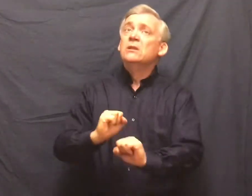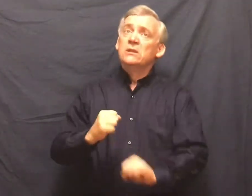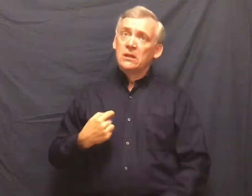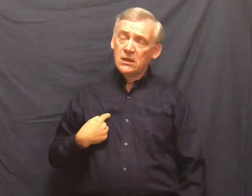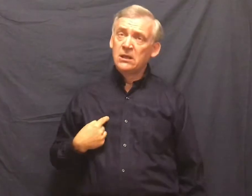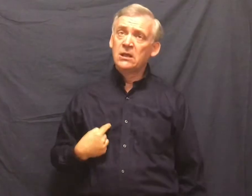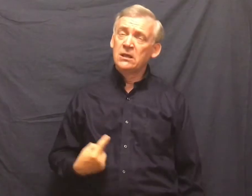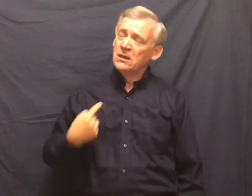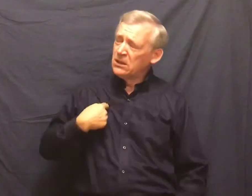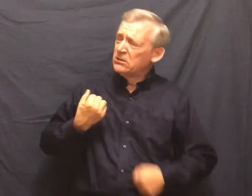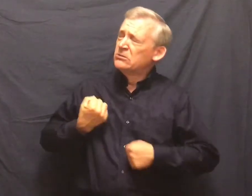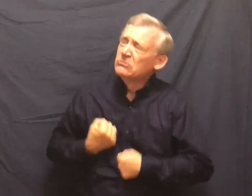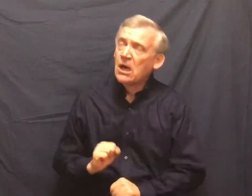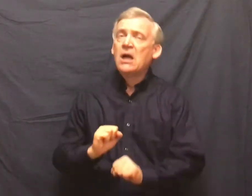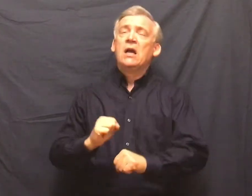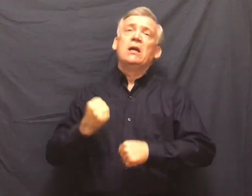I tried and tried."